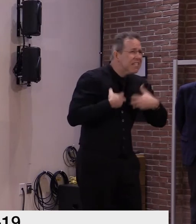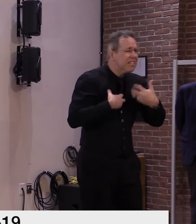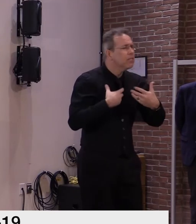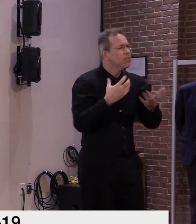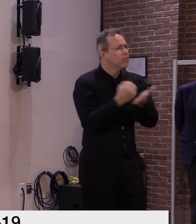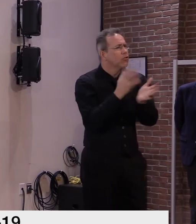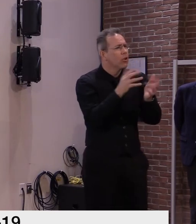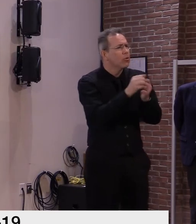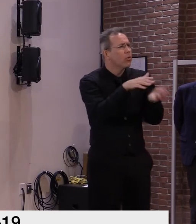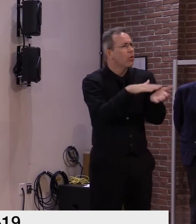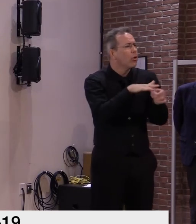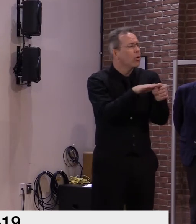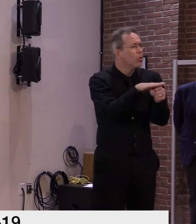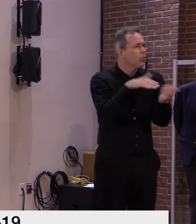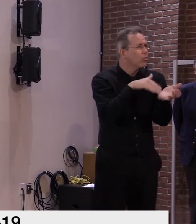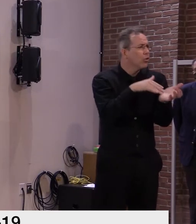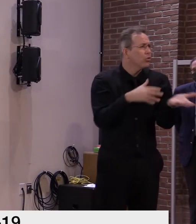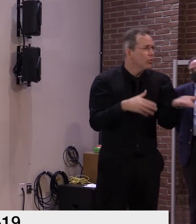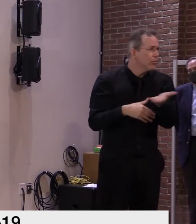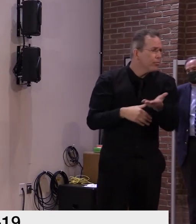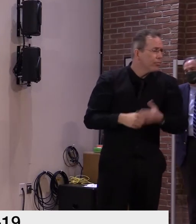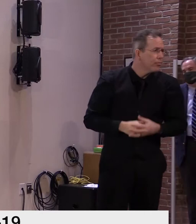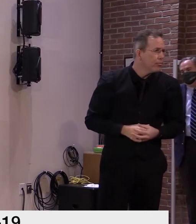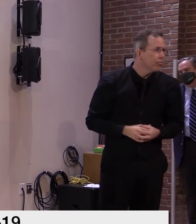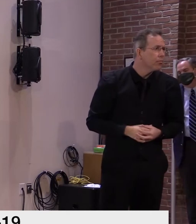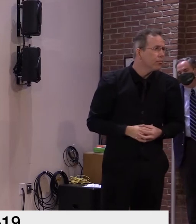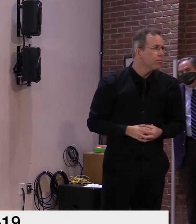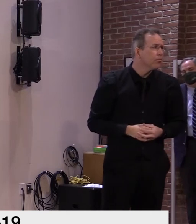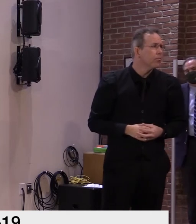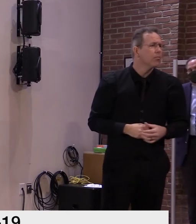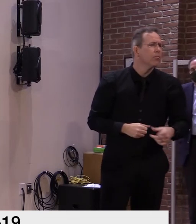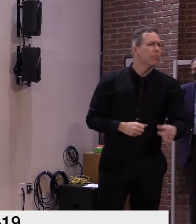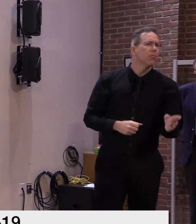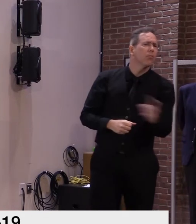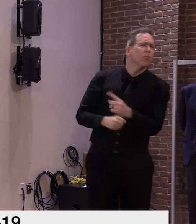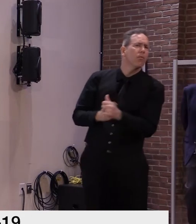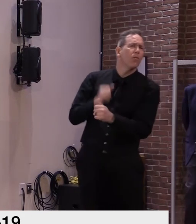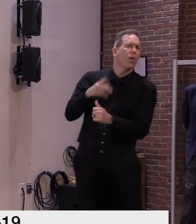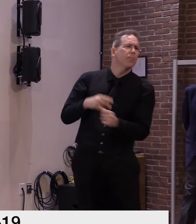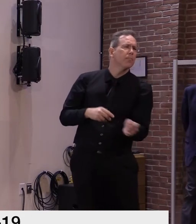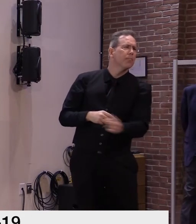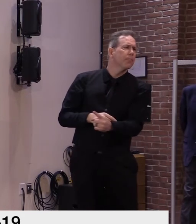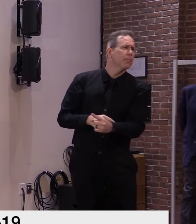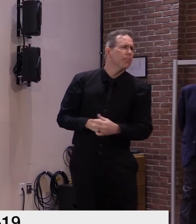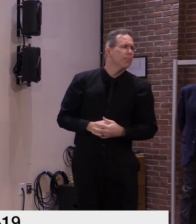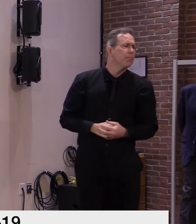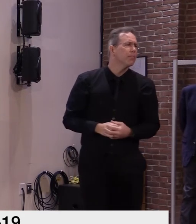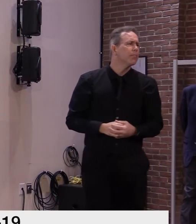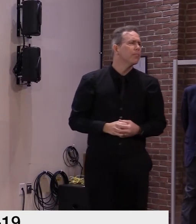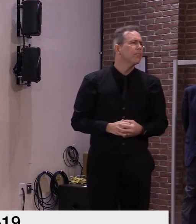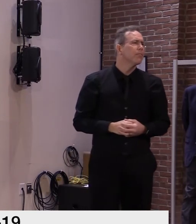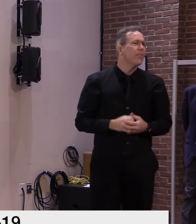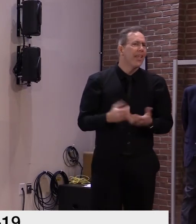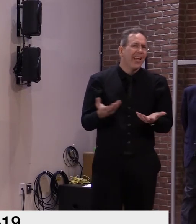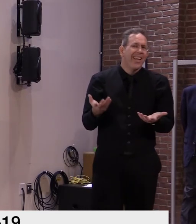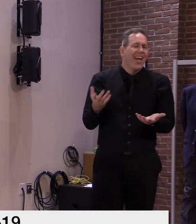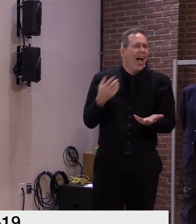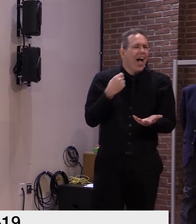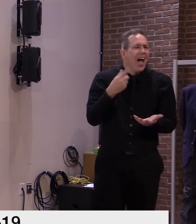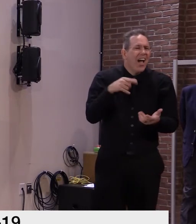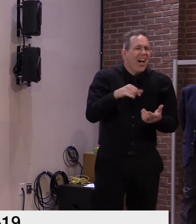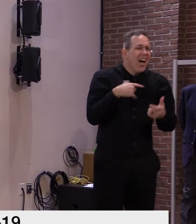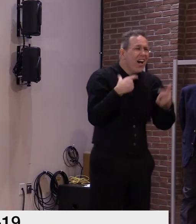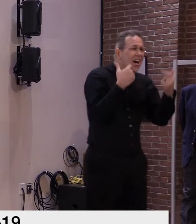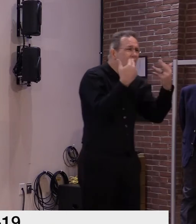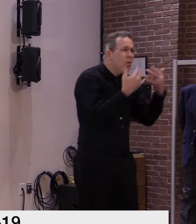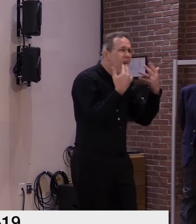And they told me a lot of course, the demand they're seeing is due to how long the pandemic has been going on for. How long do you expect it will take adults, and then, you know, if